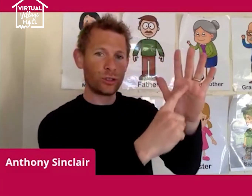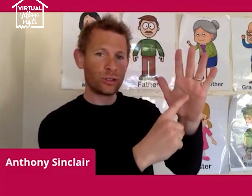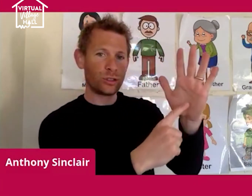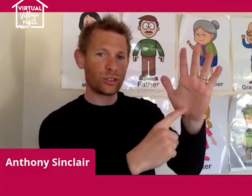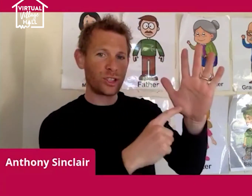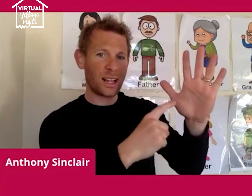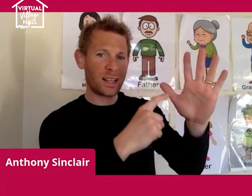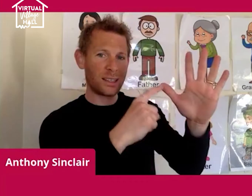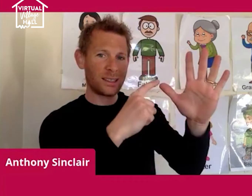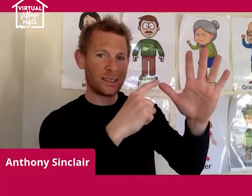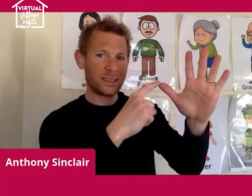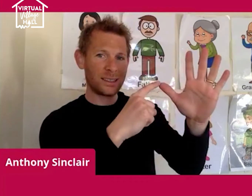J,